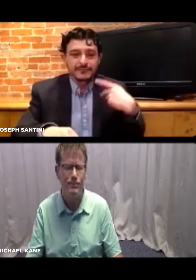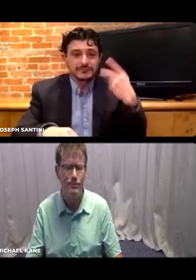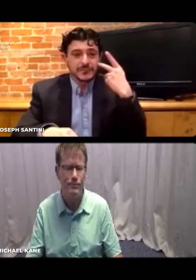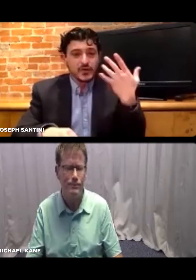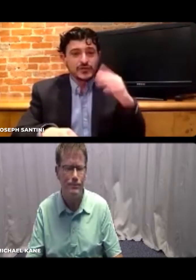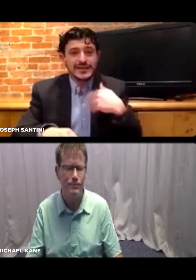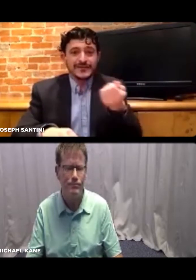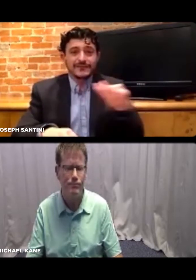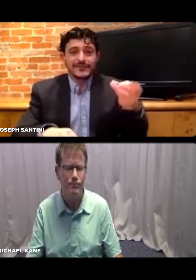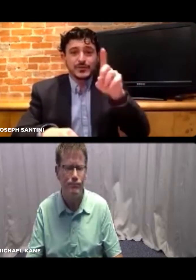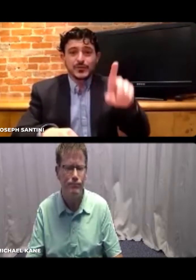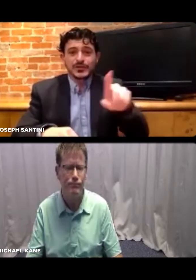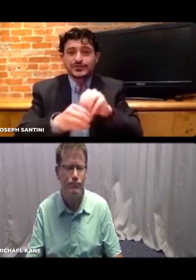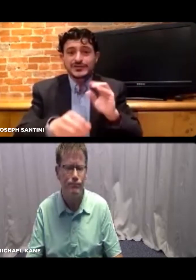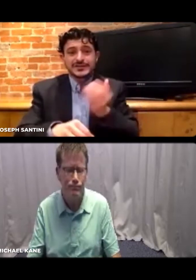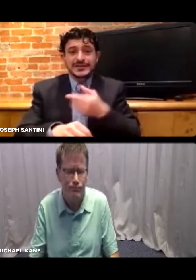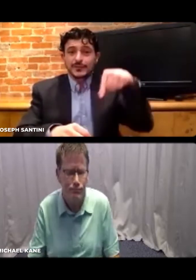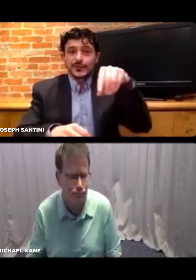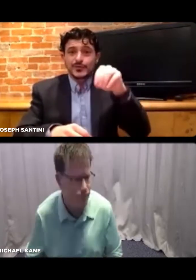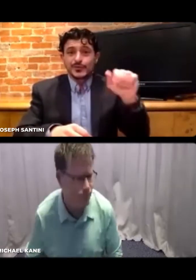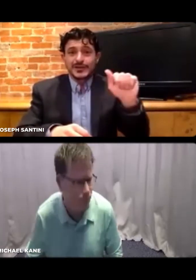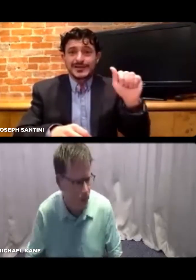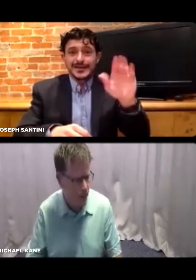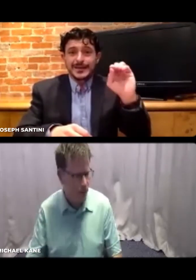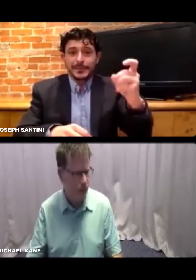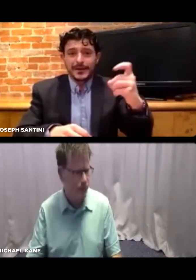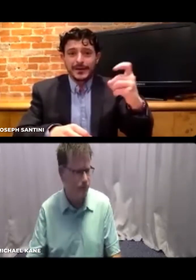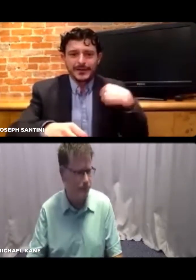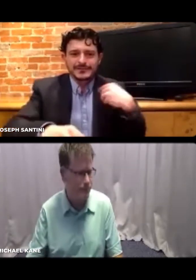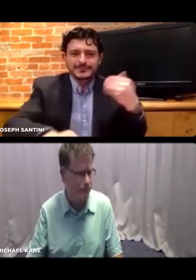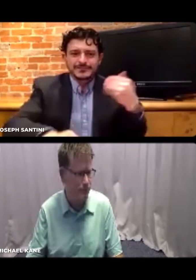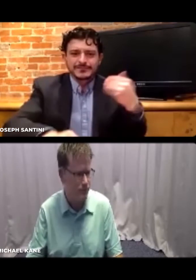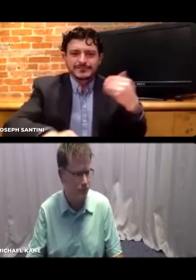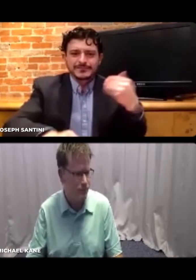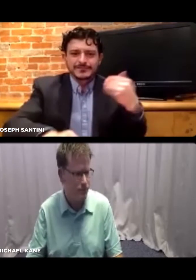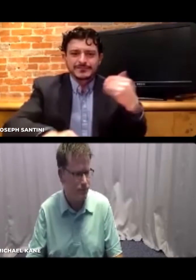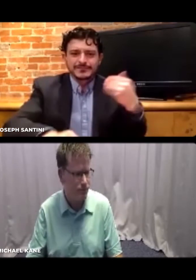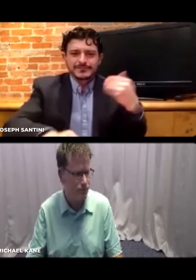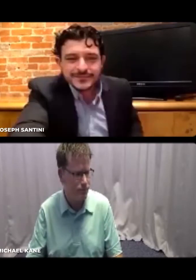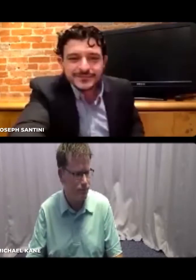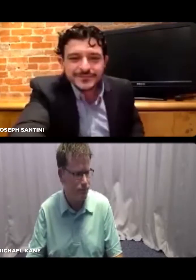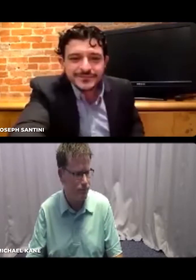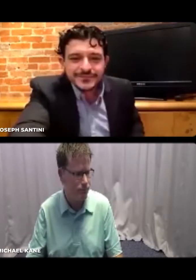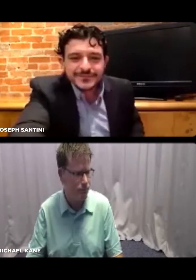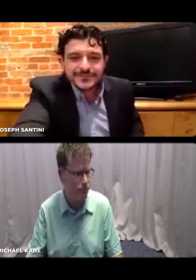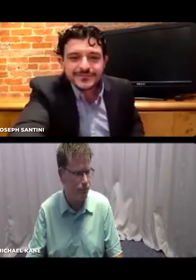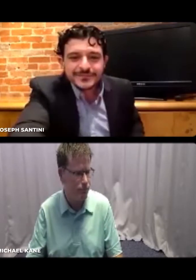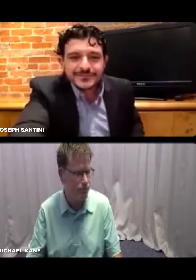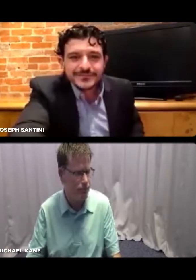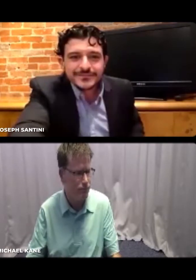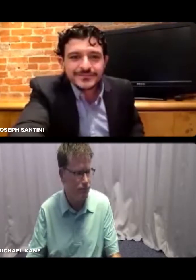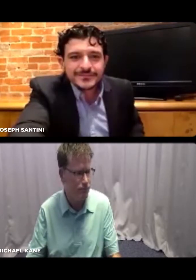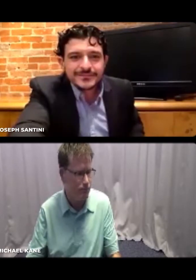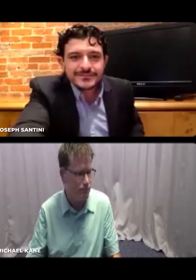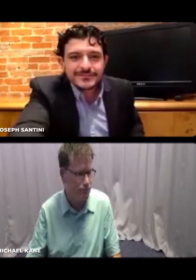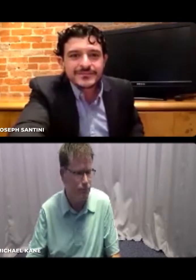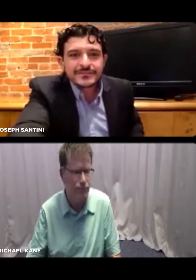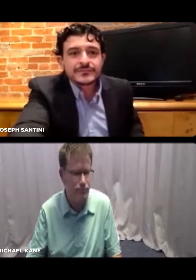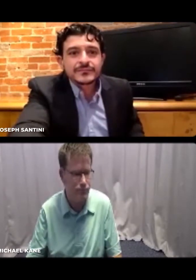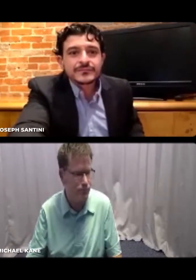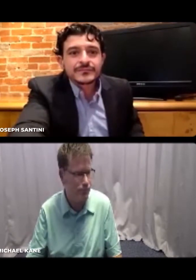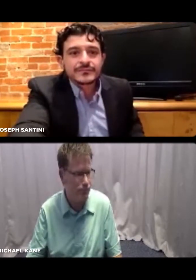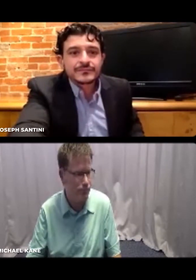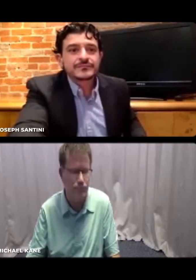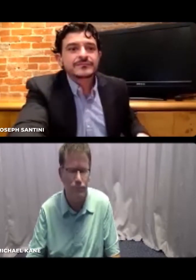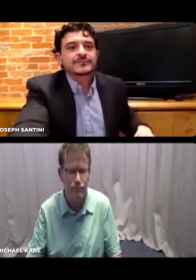to say? Now, we do have a Q&A box for the audience. We'll go ahead and put some eyes on it and see what